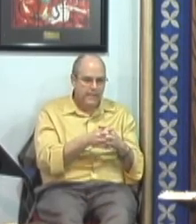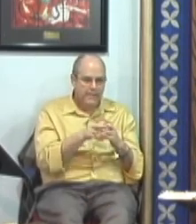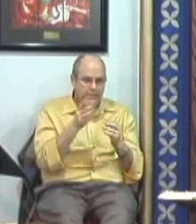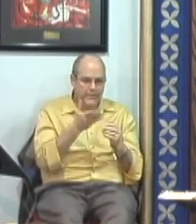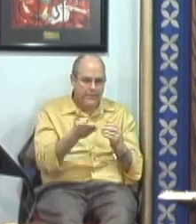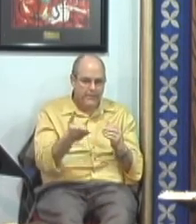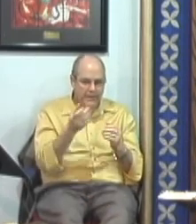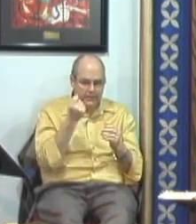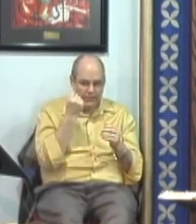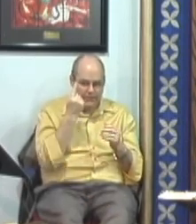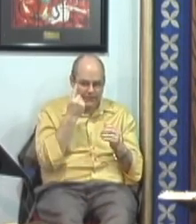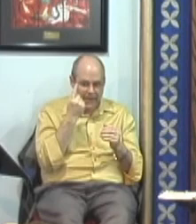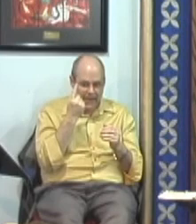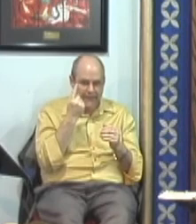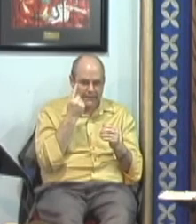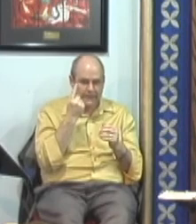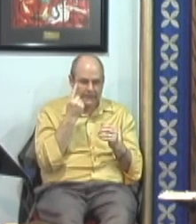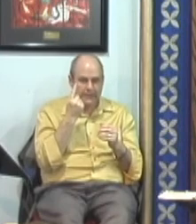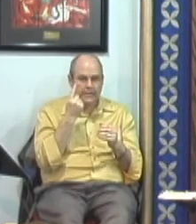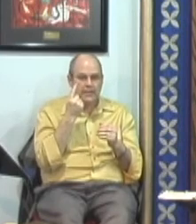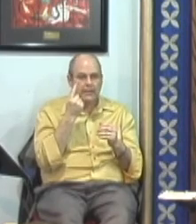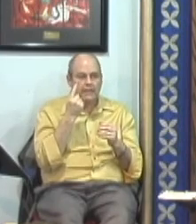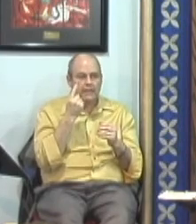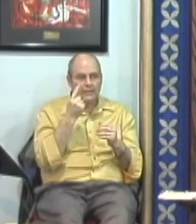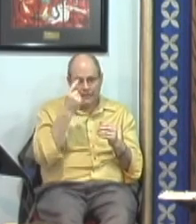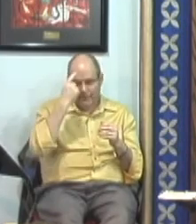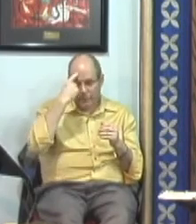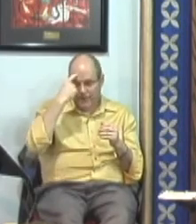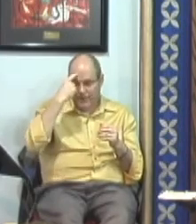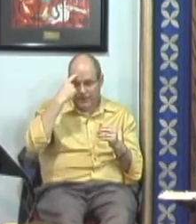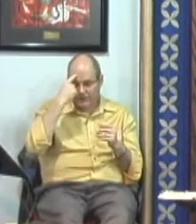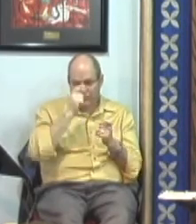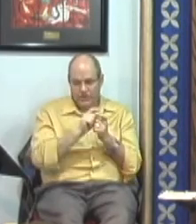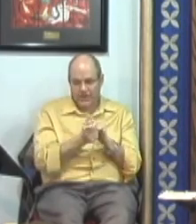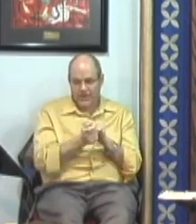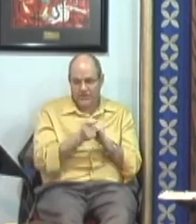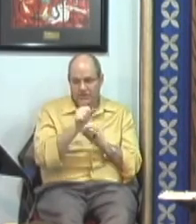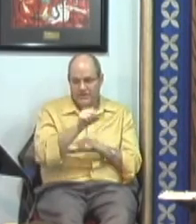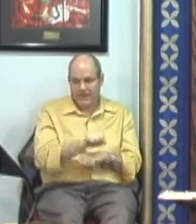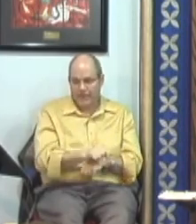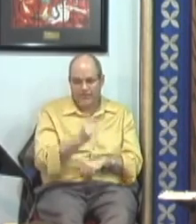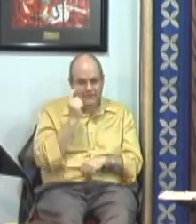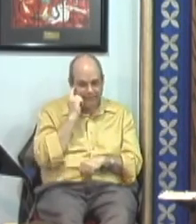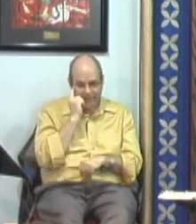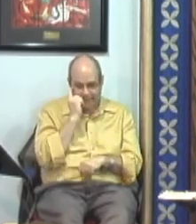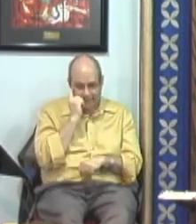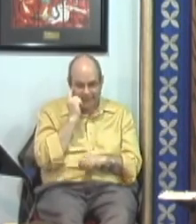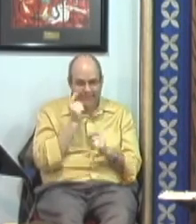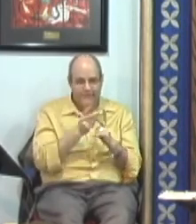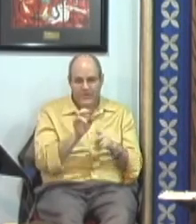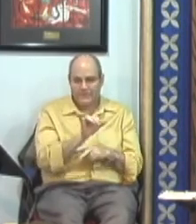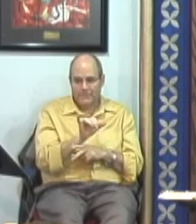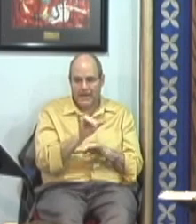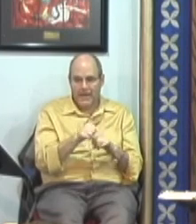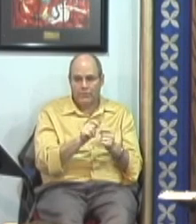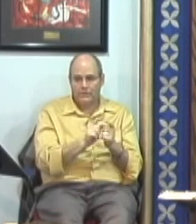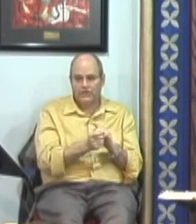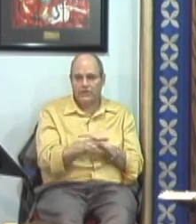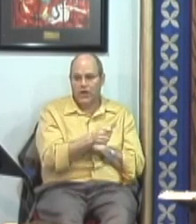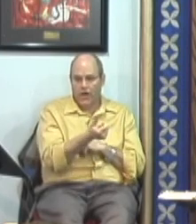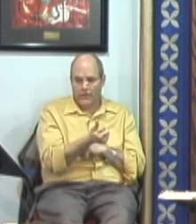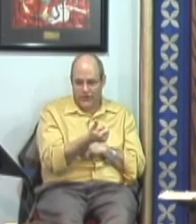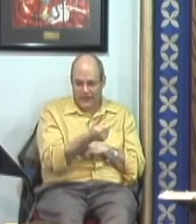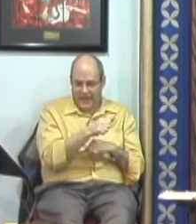to understand, and the neuroscientists studied this, is that the brain changes its habits of thinking very similar to how we change other